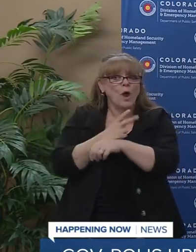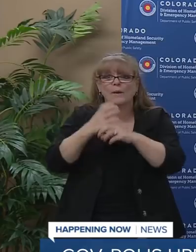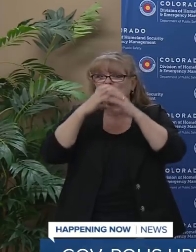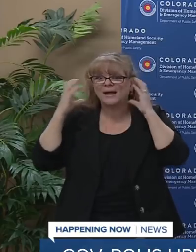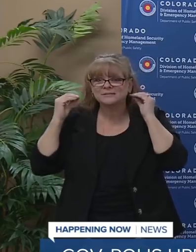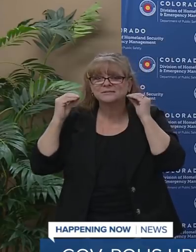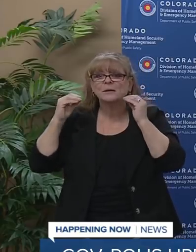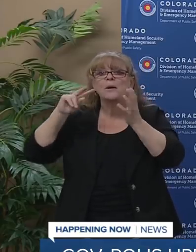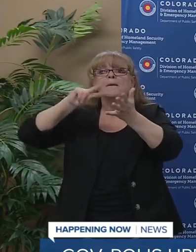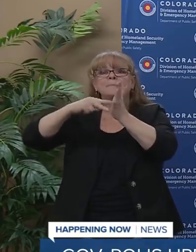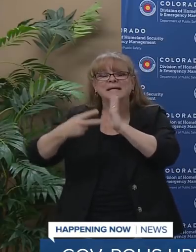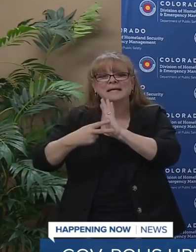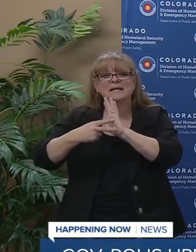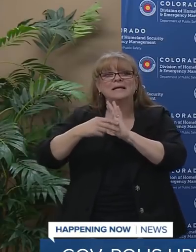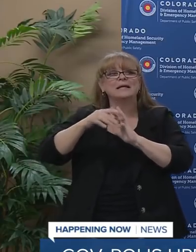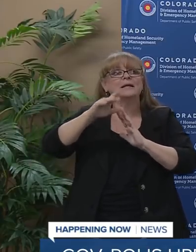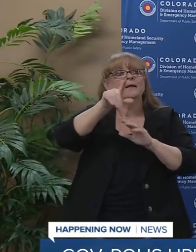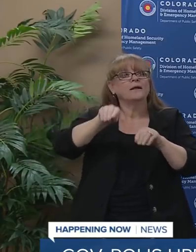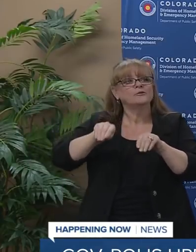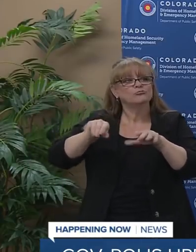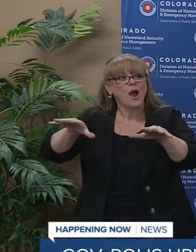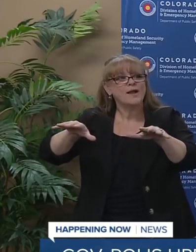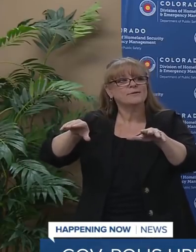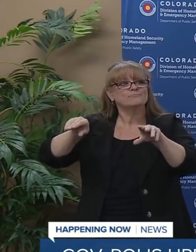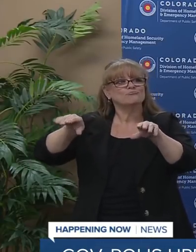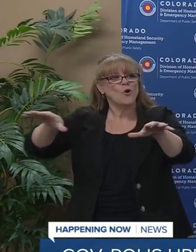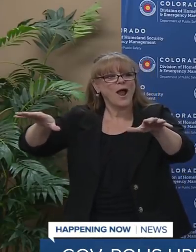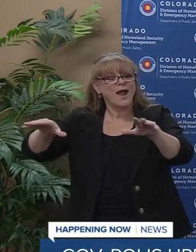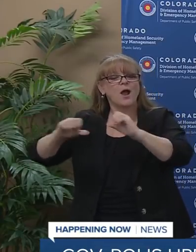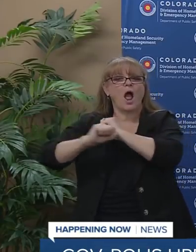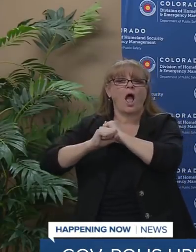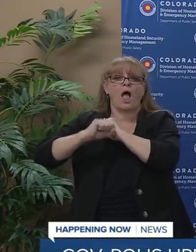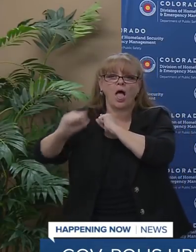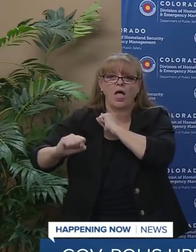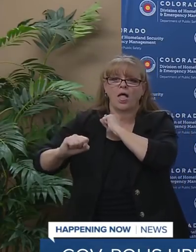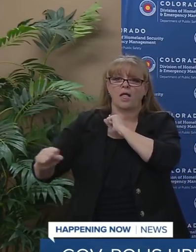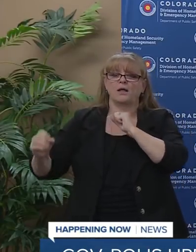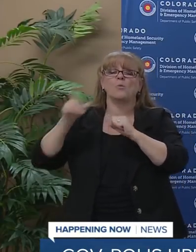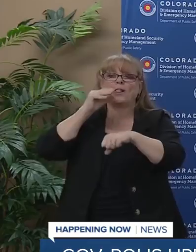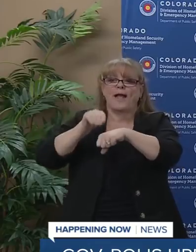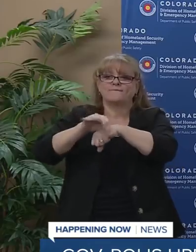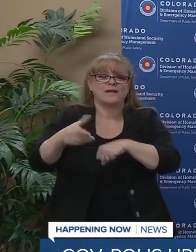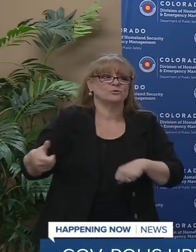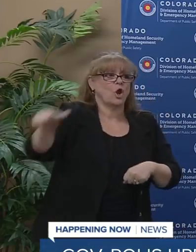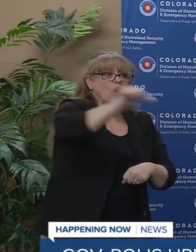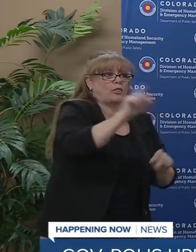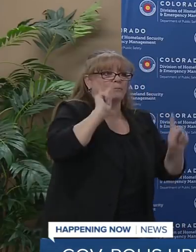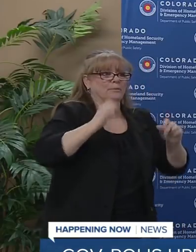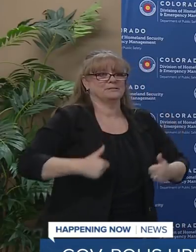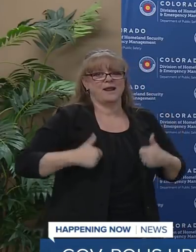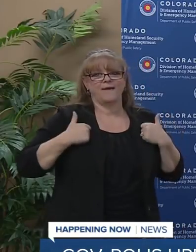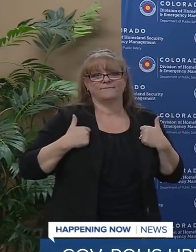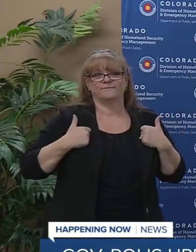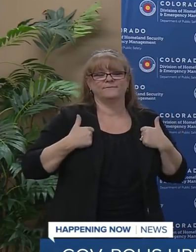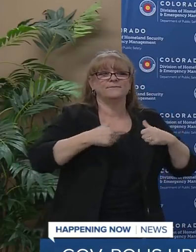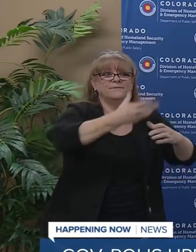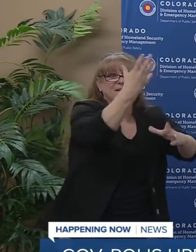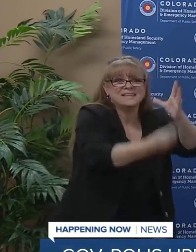us, and you're costing lives of fellow Coloradans. So let's lead from the place of wanting to do the right thing,